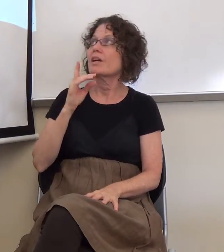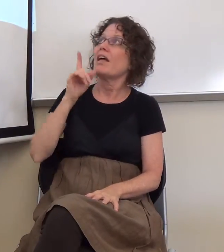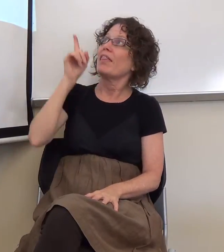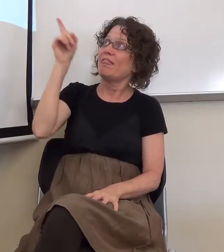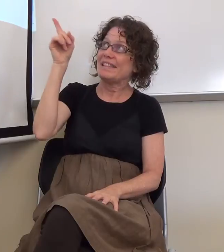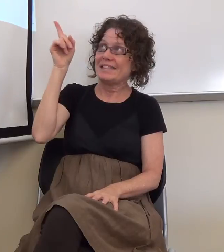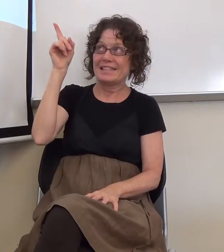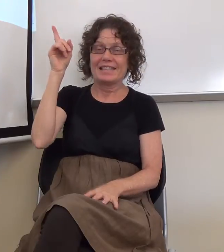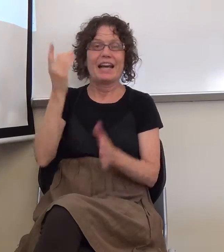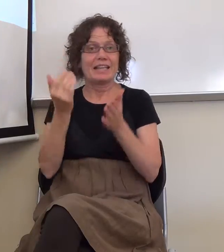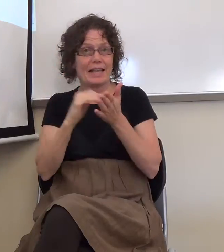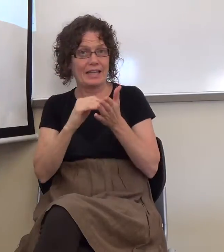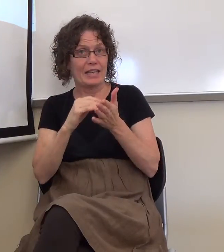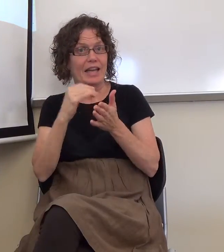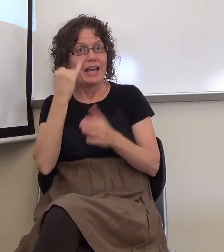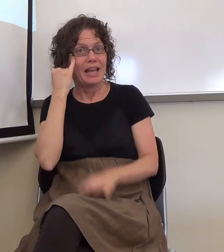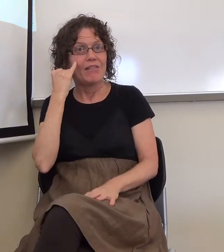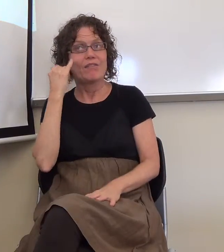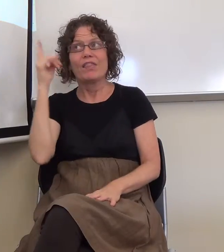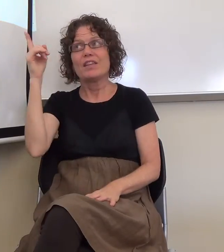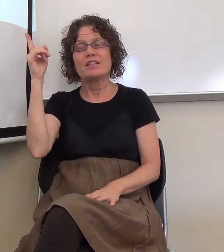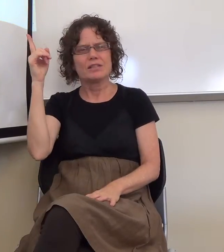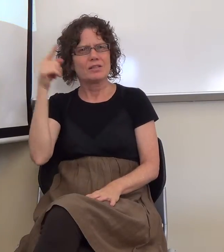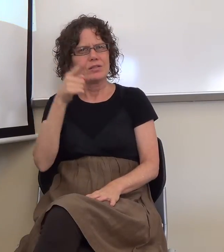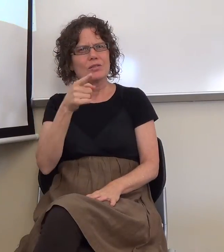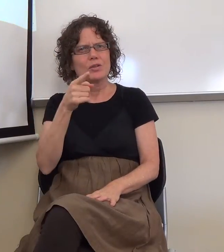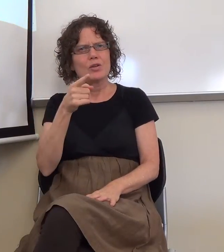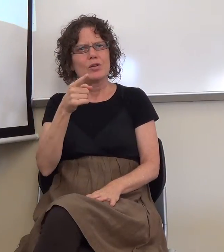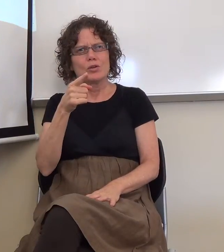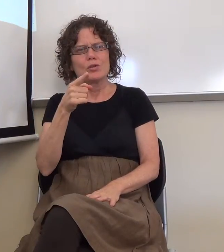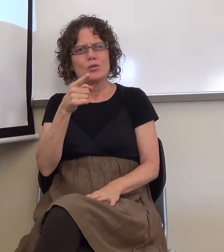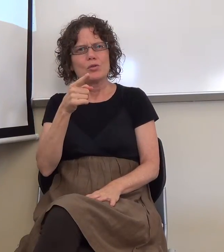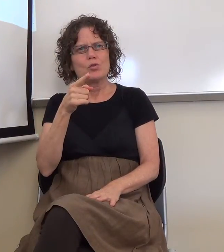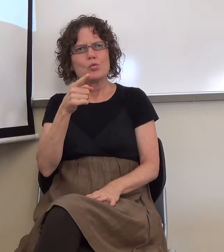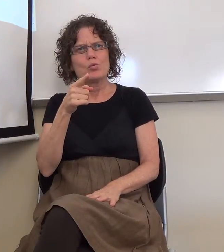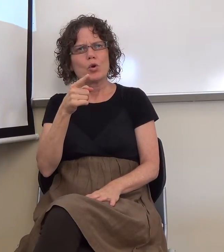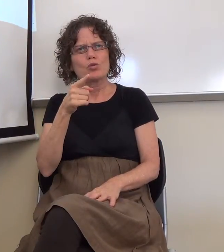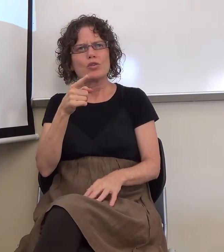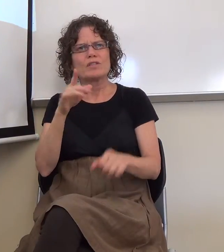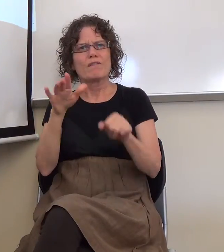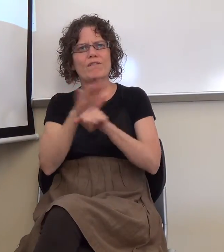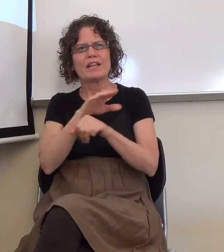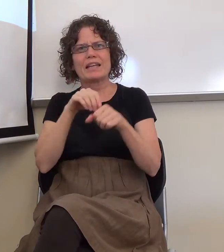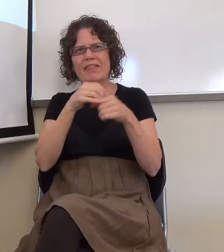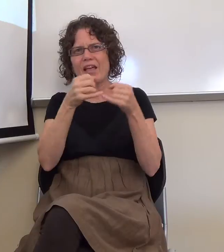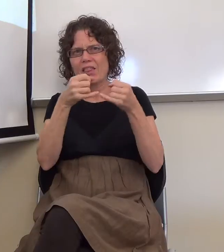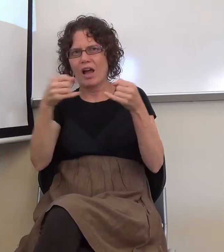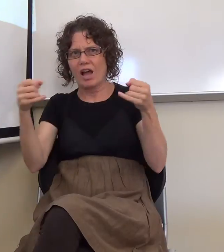has, again, if this were one of the ones where you're just filling in the line, It says, in addition to women,